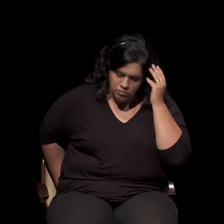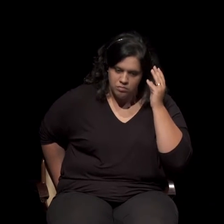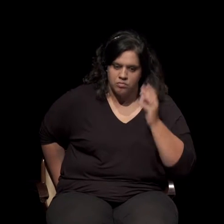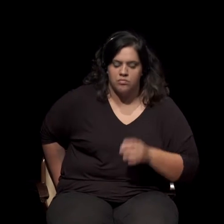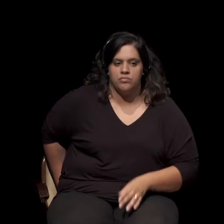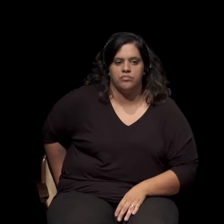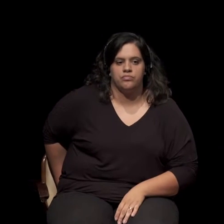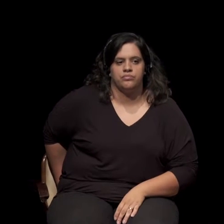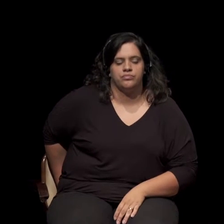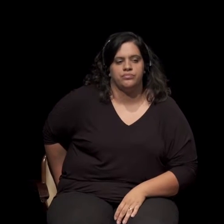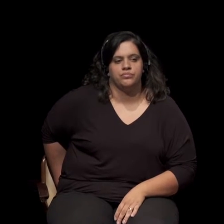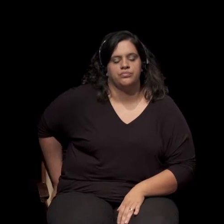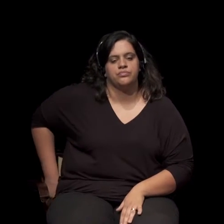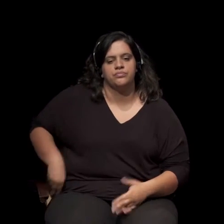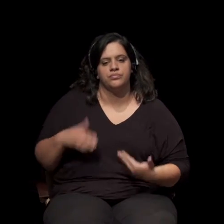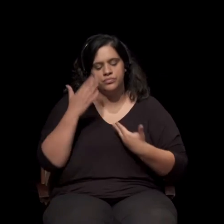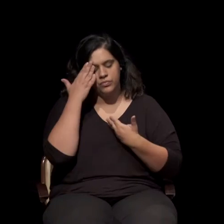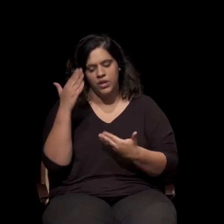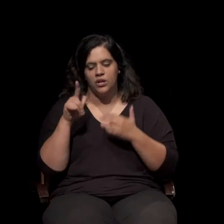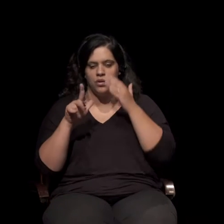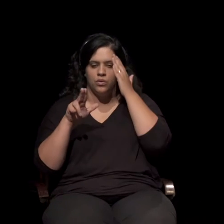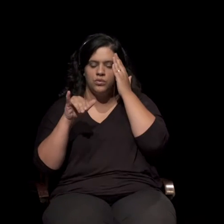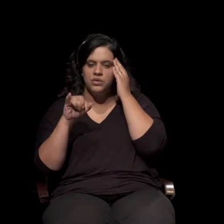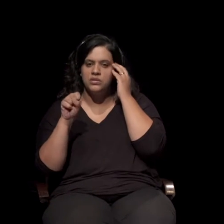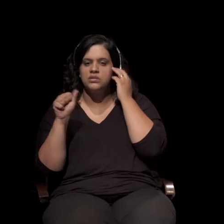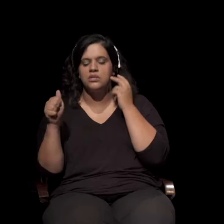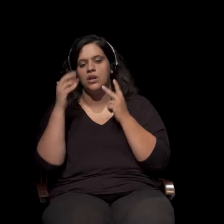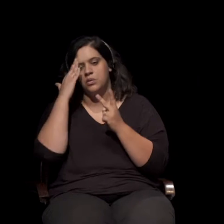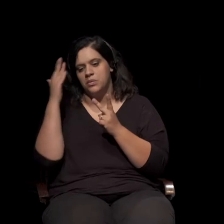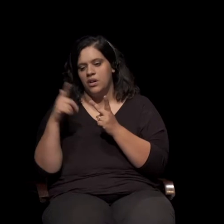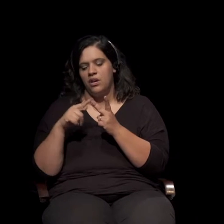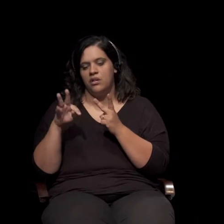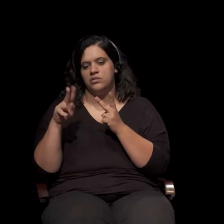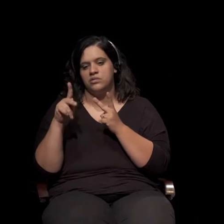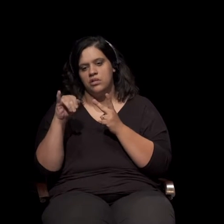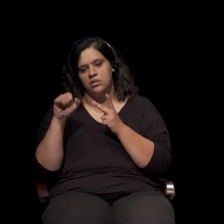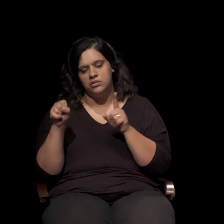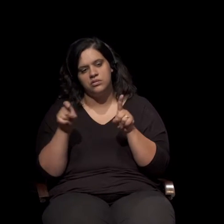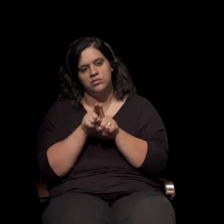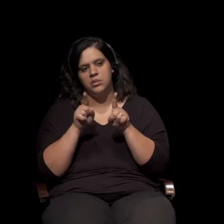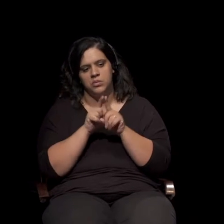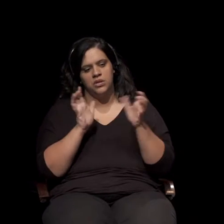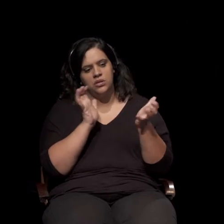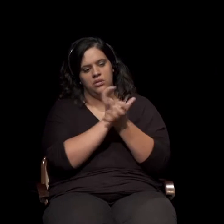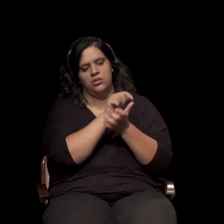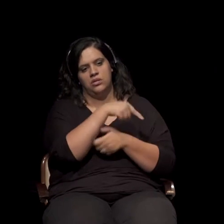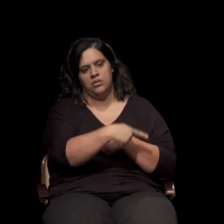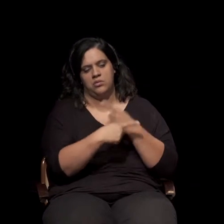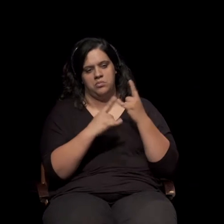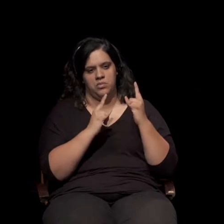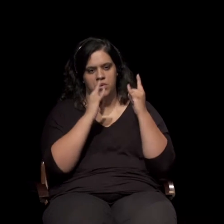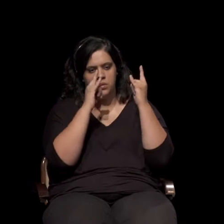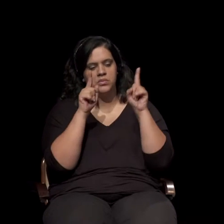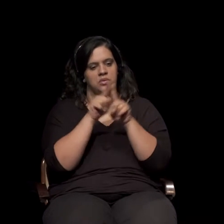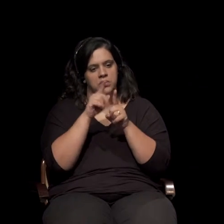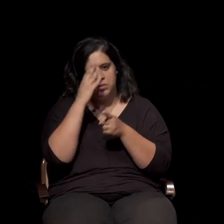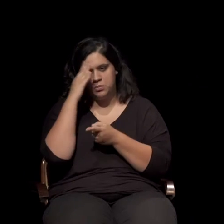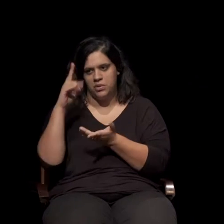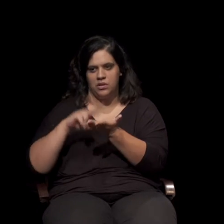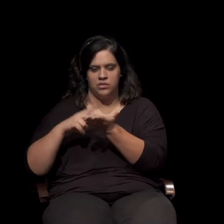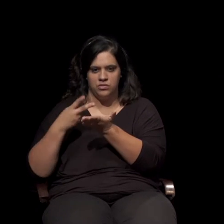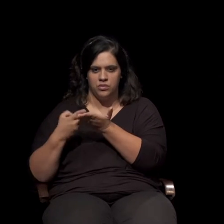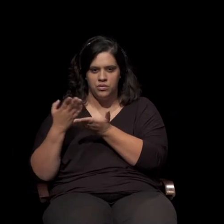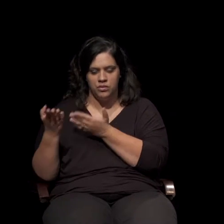Thank you, Luisa and Thais, and all the other MASP staff. And thank you to the translators who did such